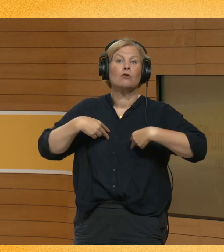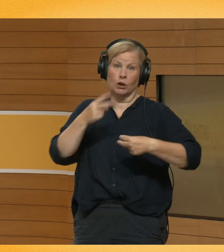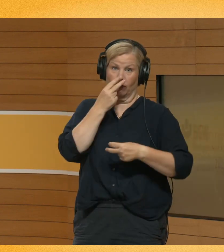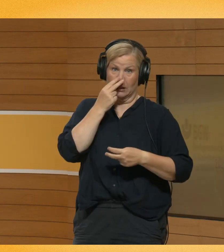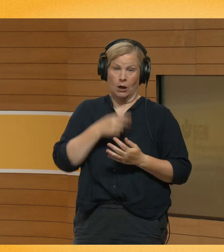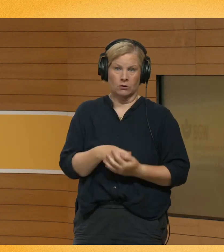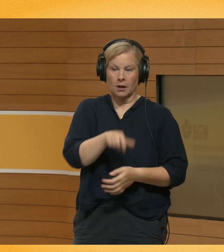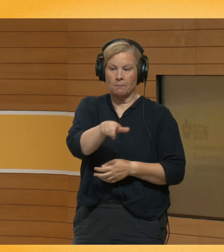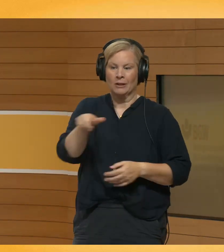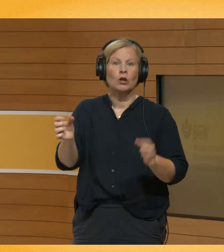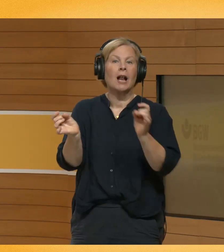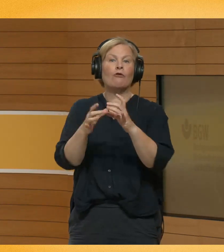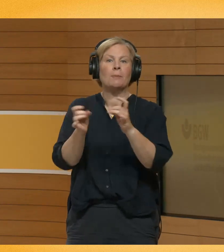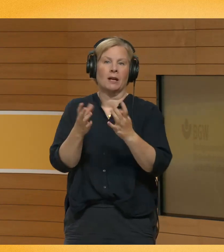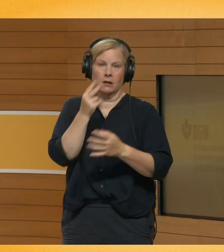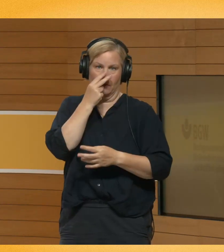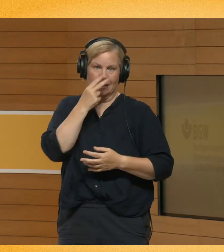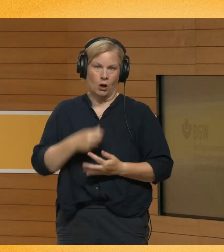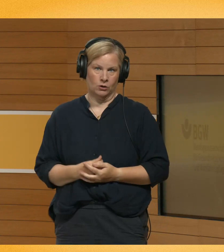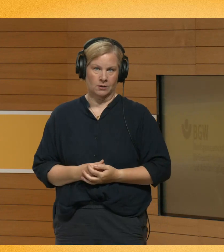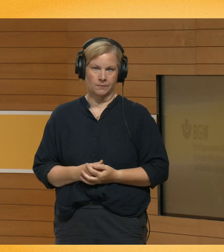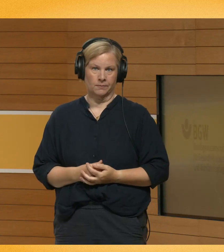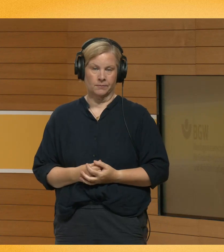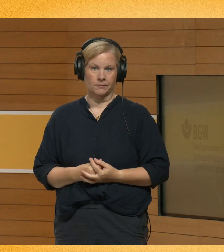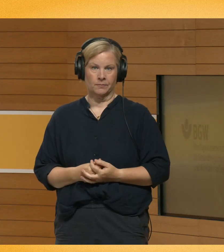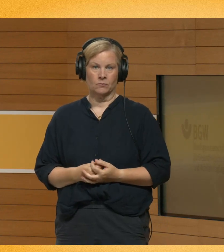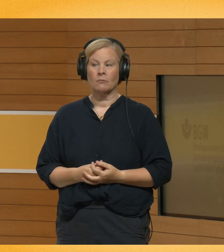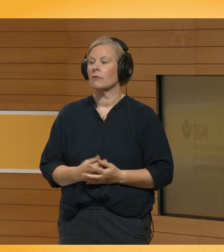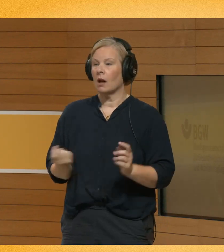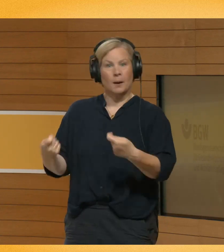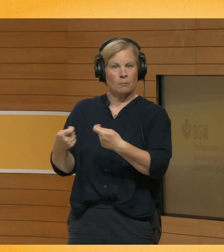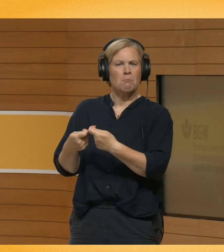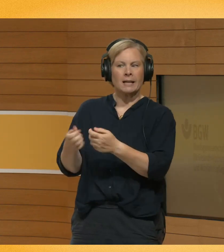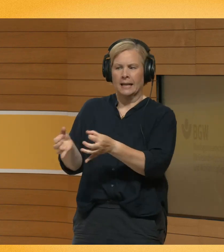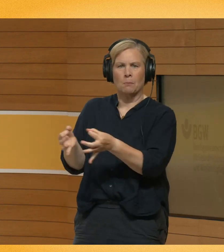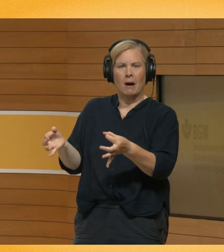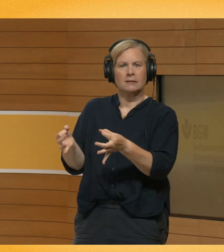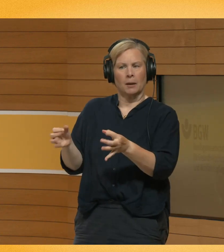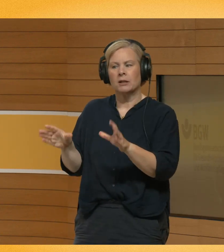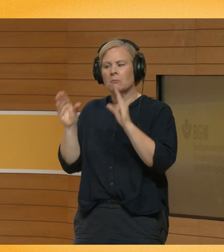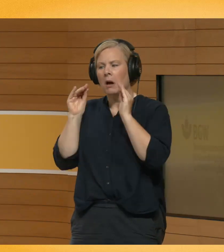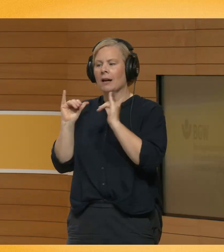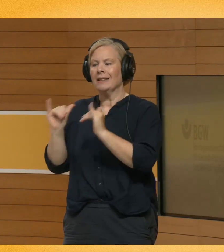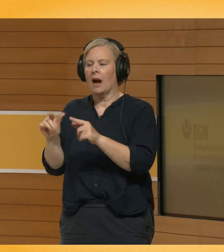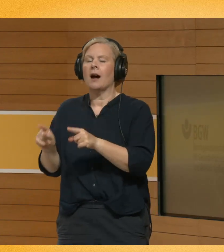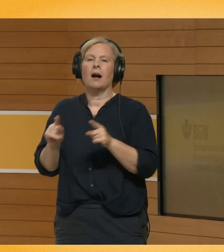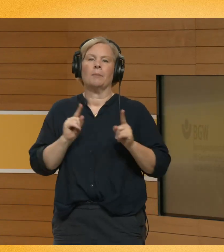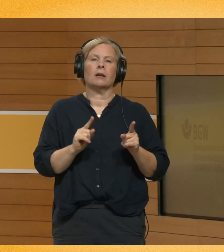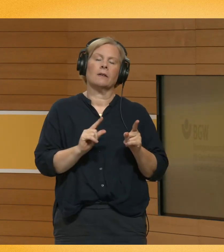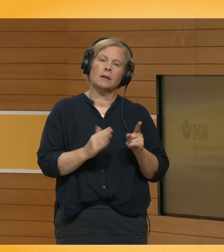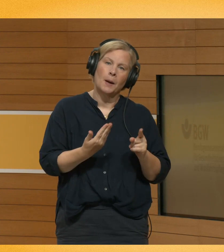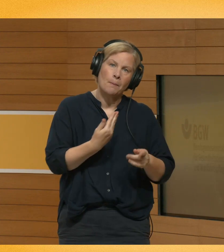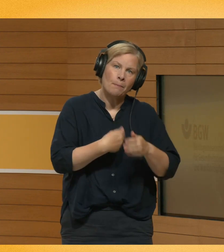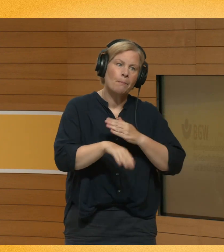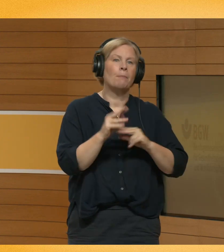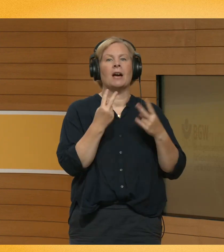magnet interventions, but focusing very much on prioritising what was a priority for our staff. So